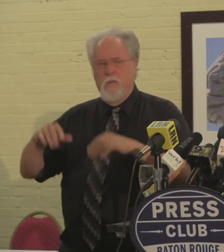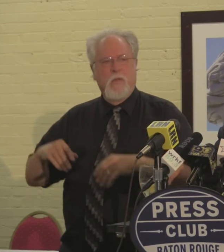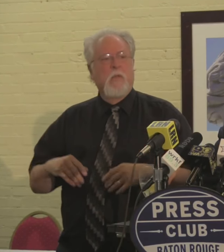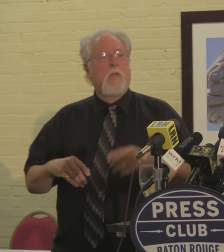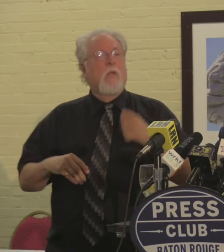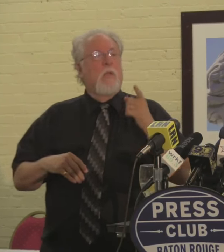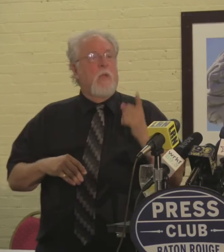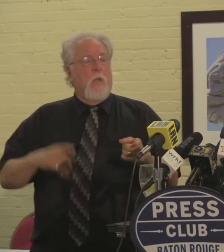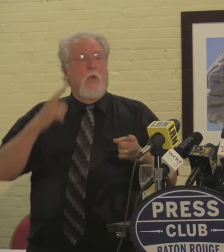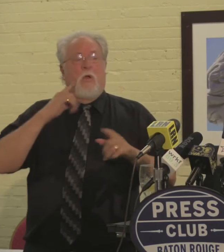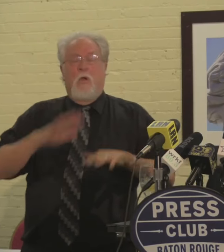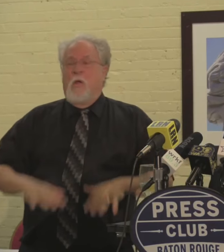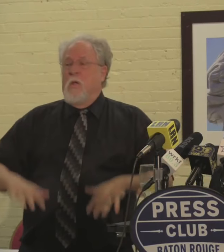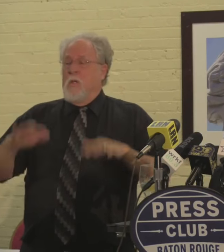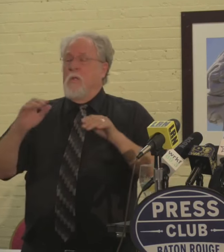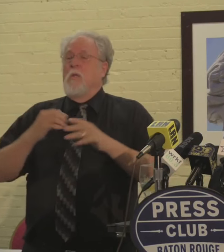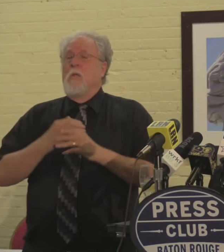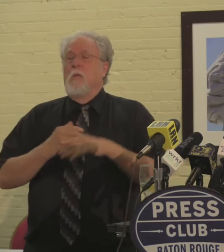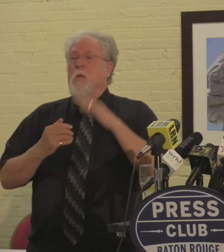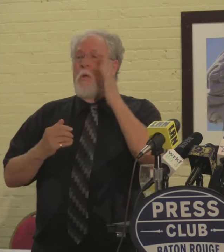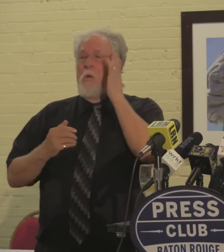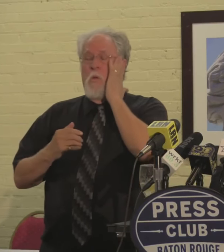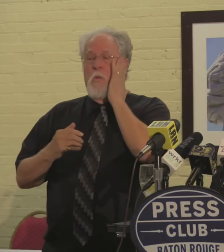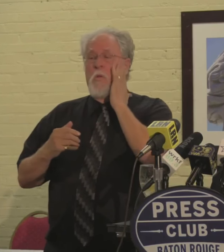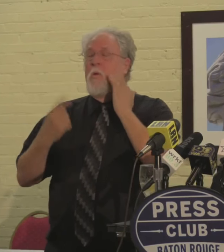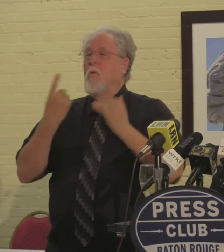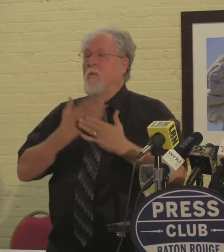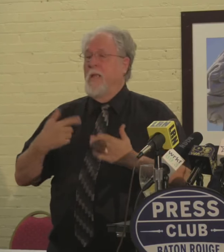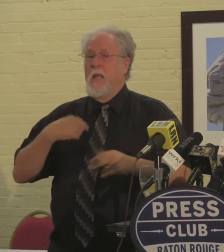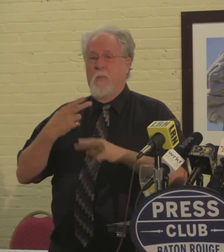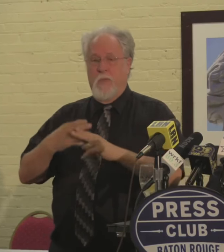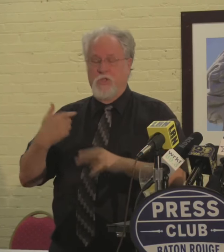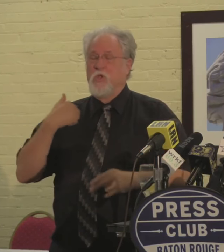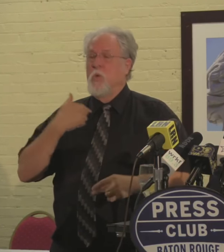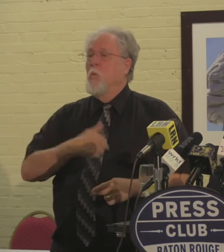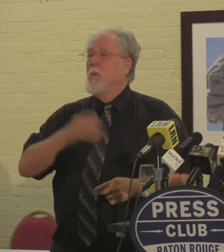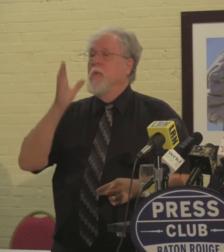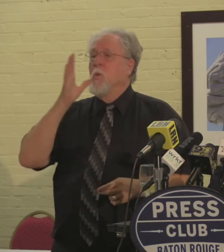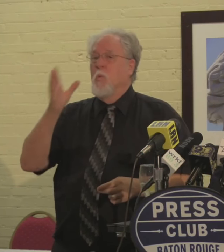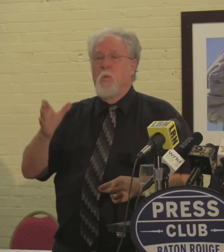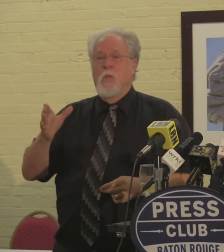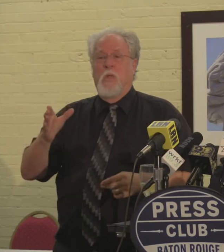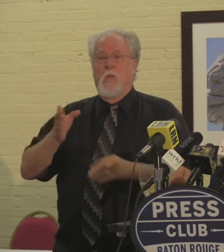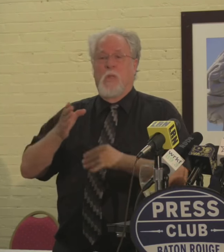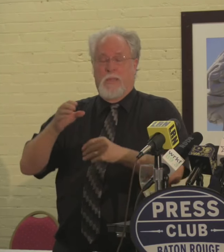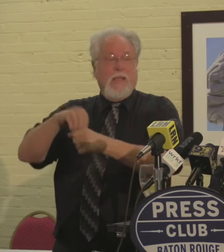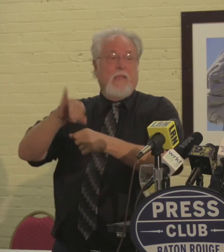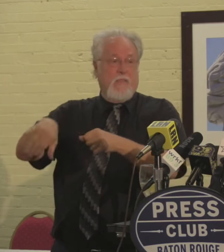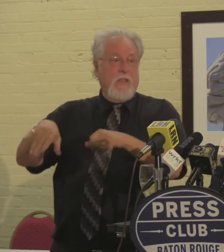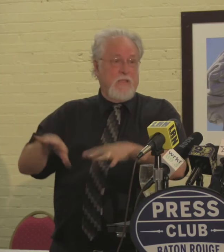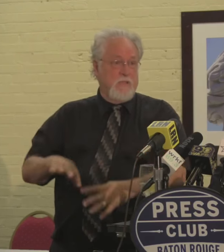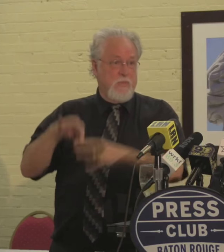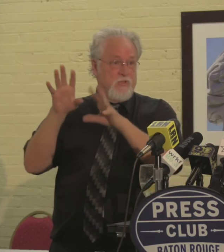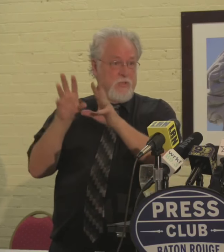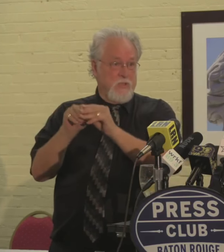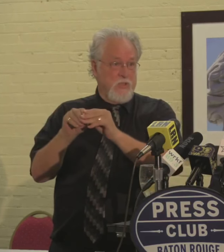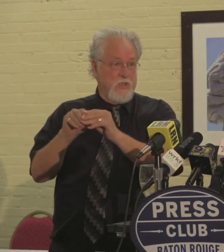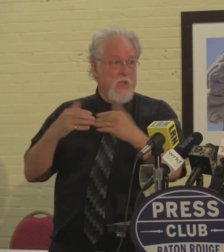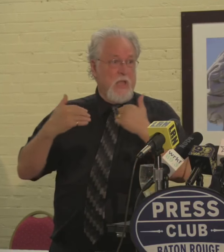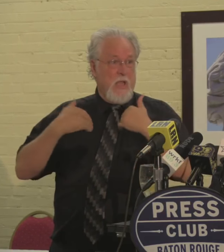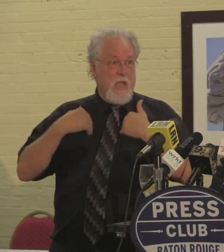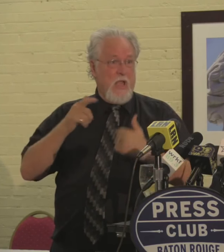victims, well, one of the things that I mentioned is we will, in the special session,